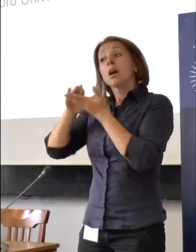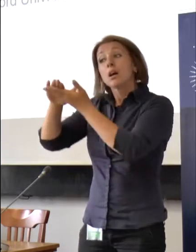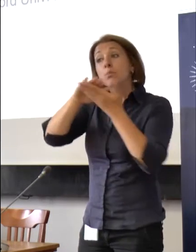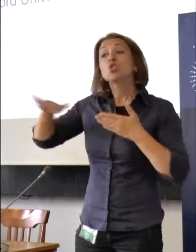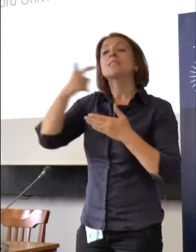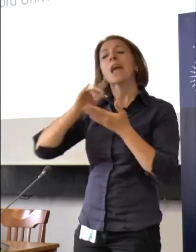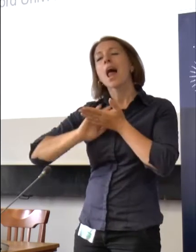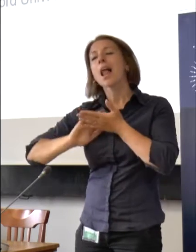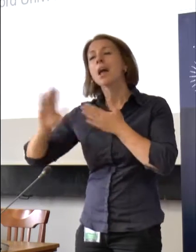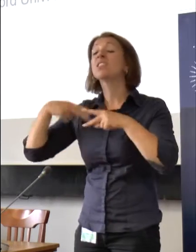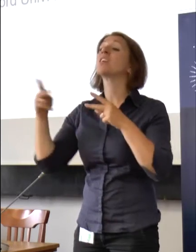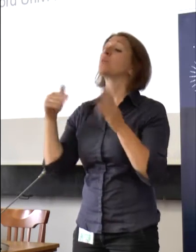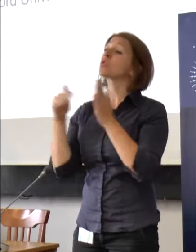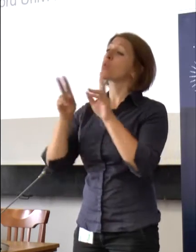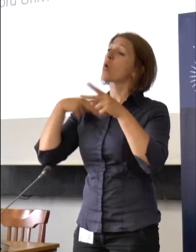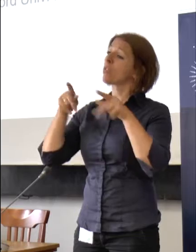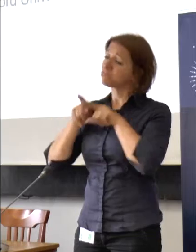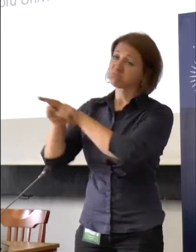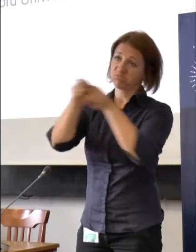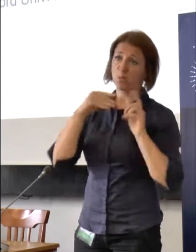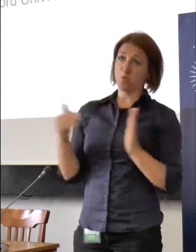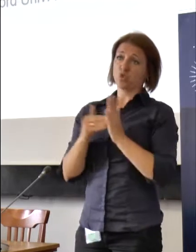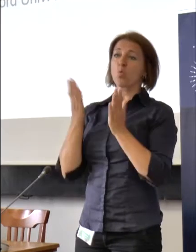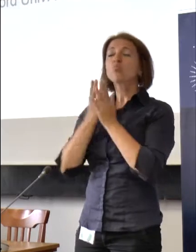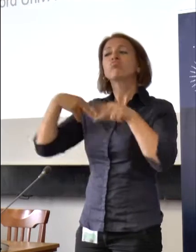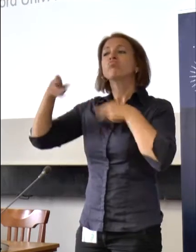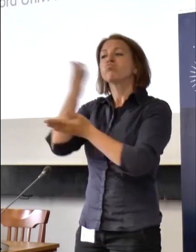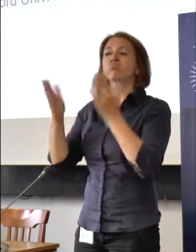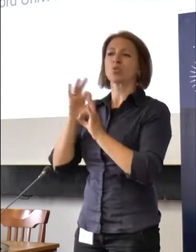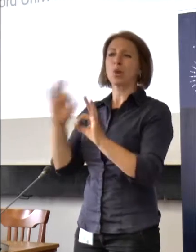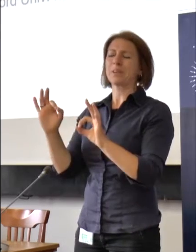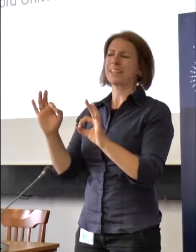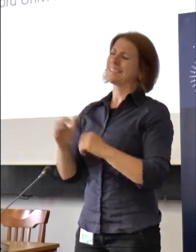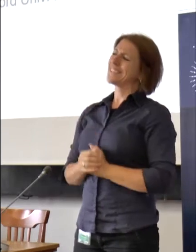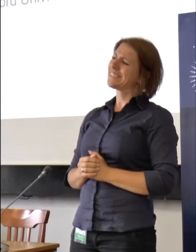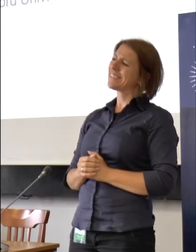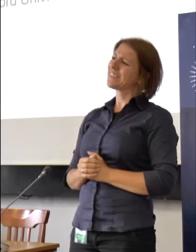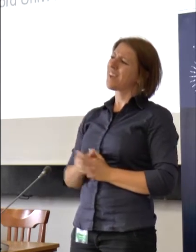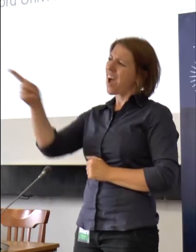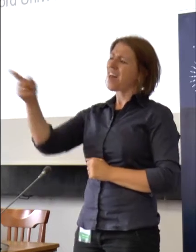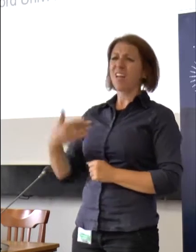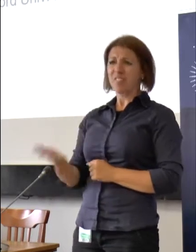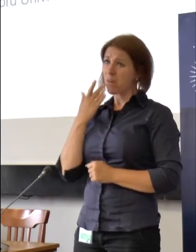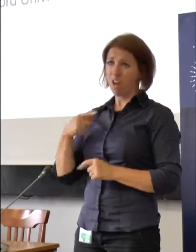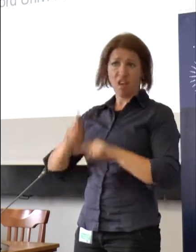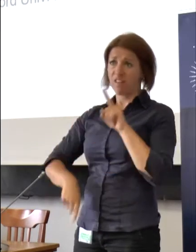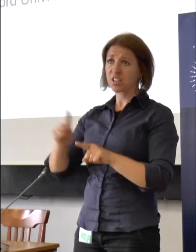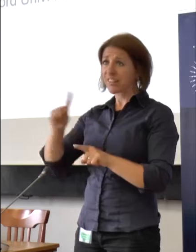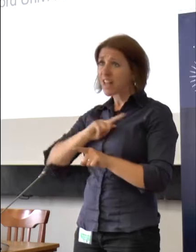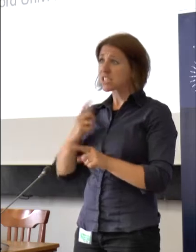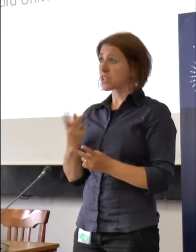have no feeling at all. They are really very cruel with our languages and with different worldviews. First they